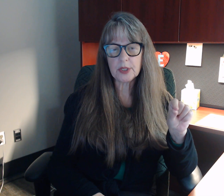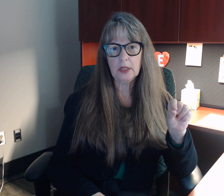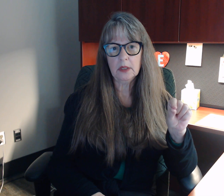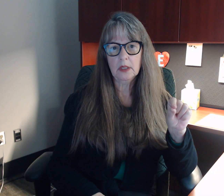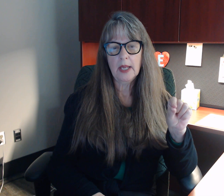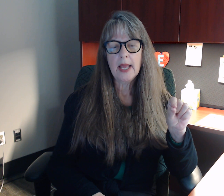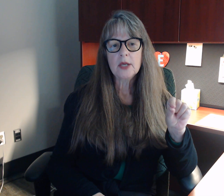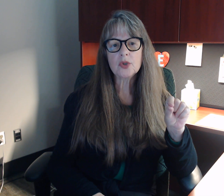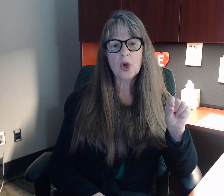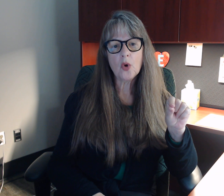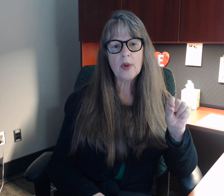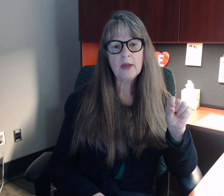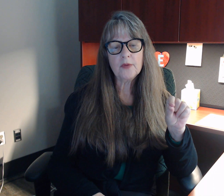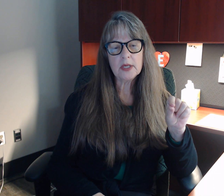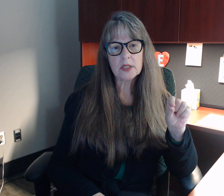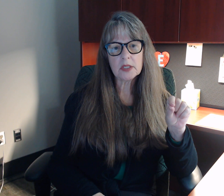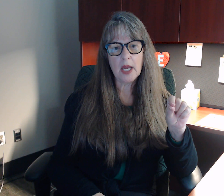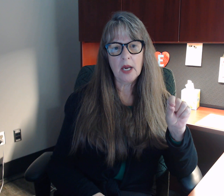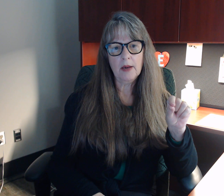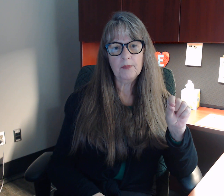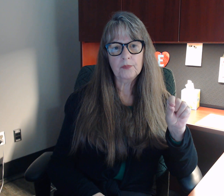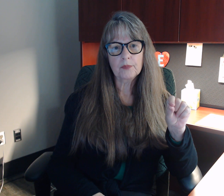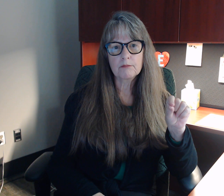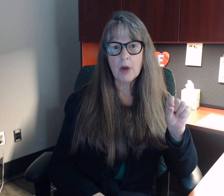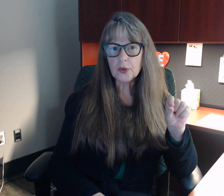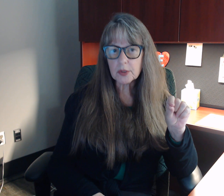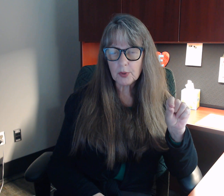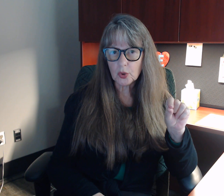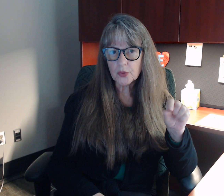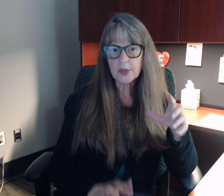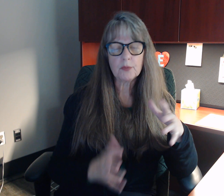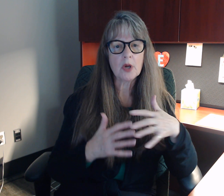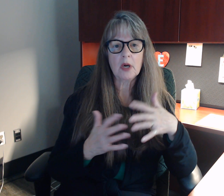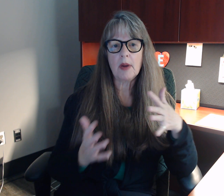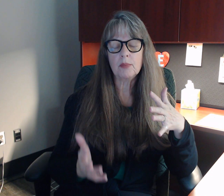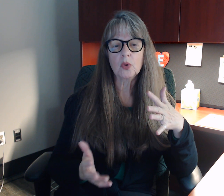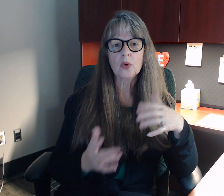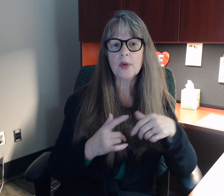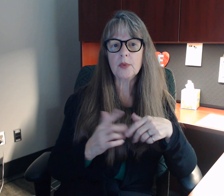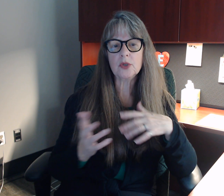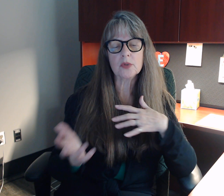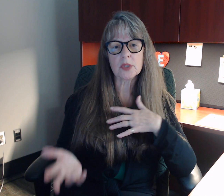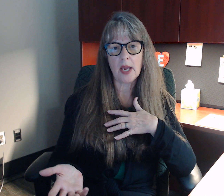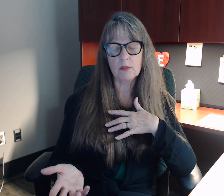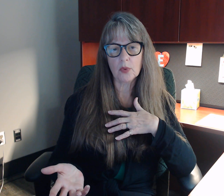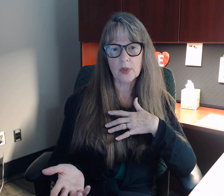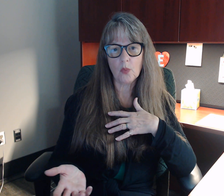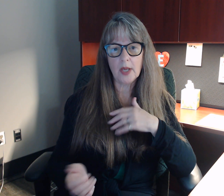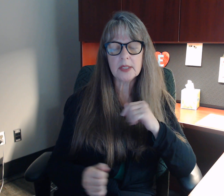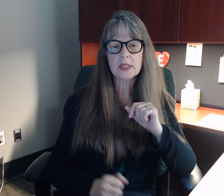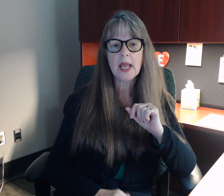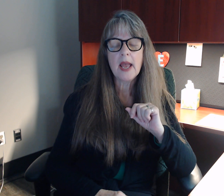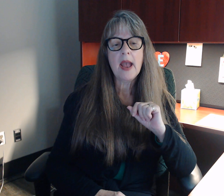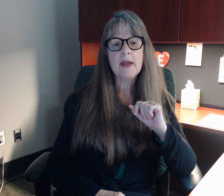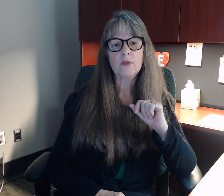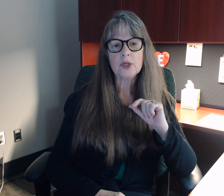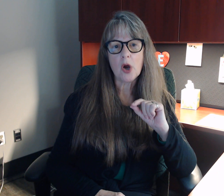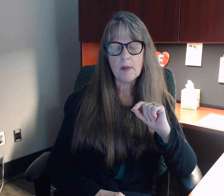person. So if it's multiples, if we're talking about plural, then we do the sign more than once. If we talk about in